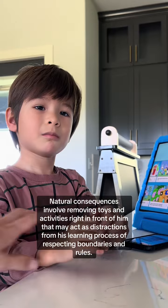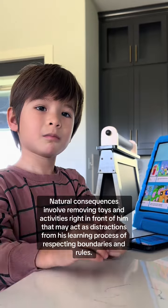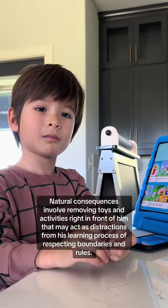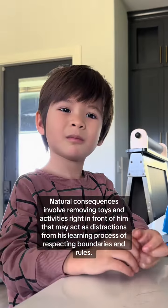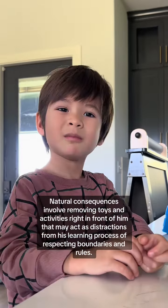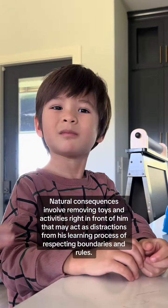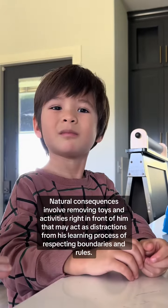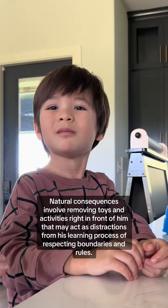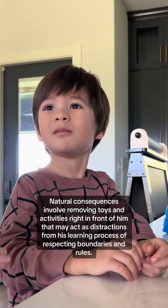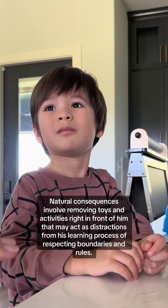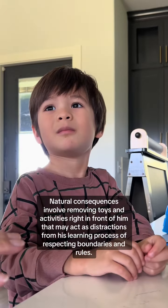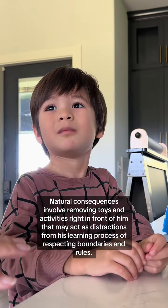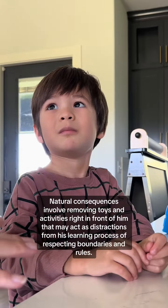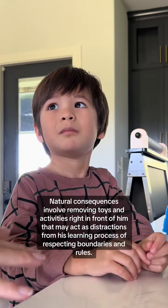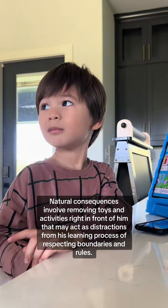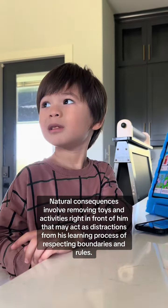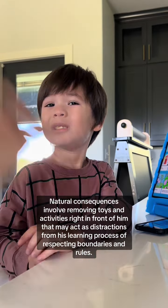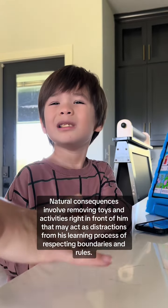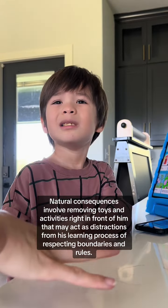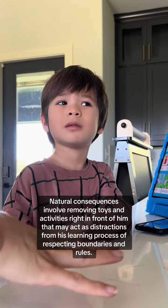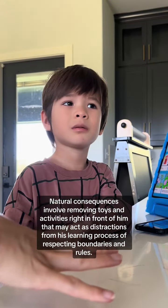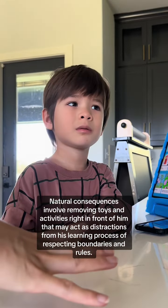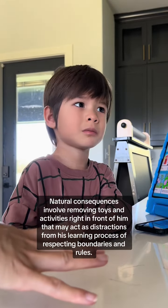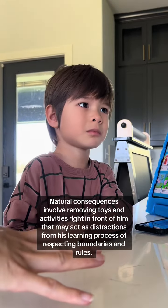I don't like it, Michael. Don't like.